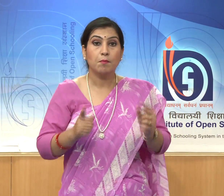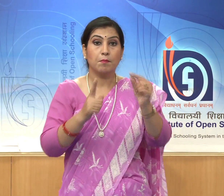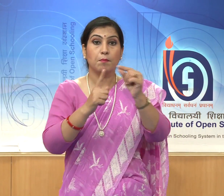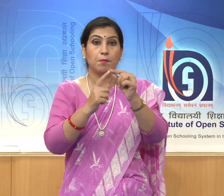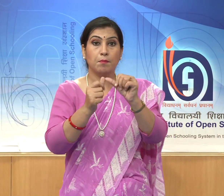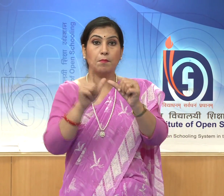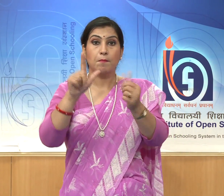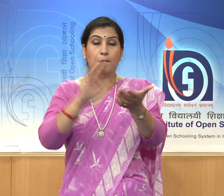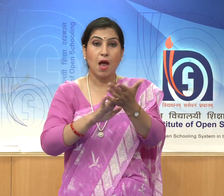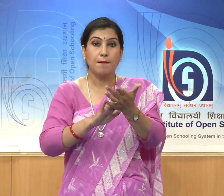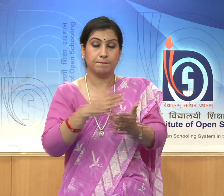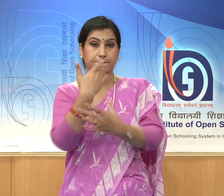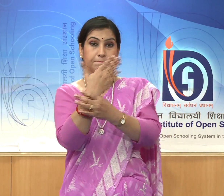palm leaf.